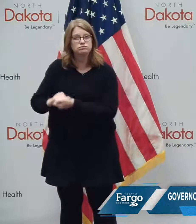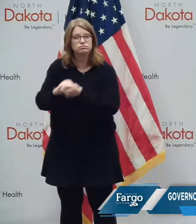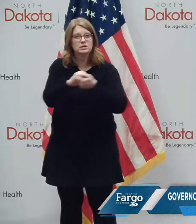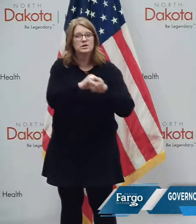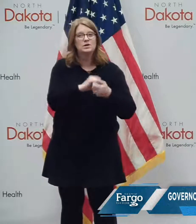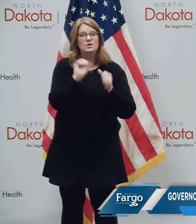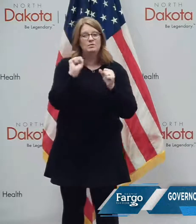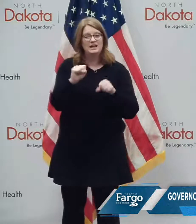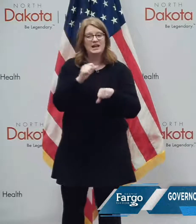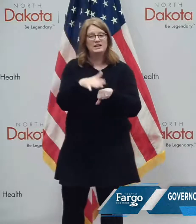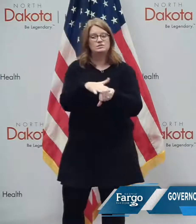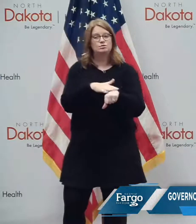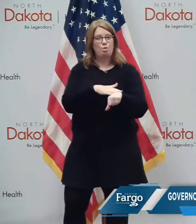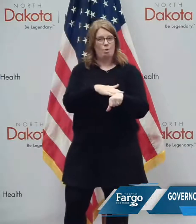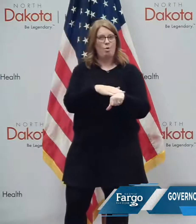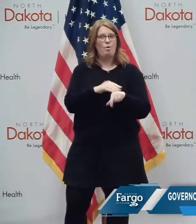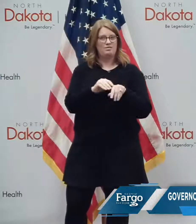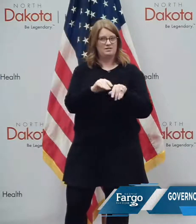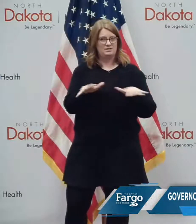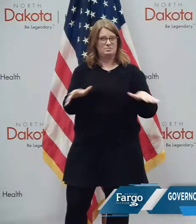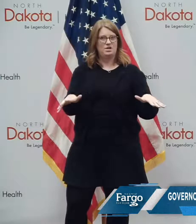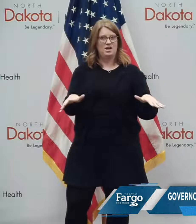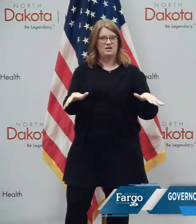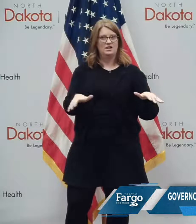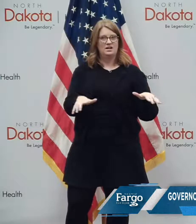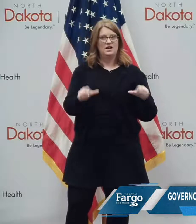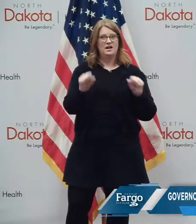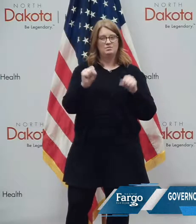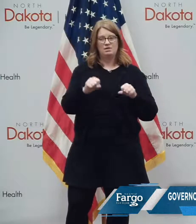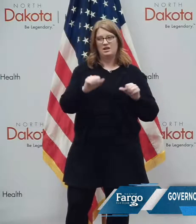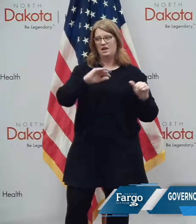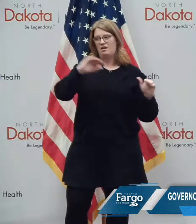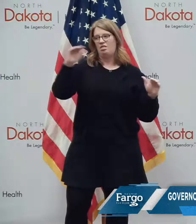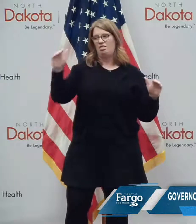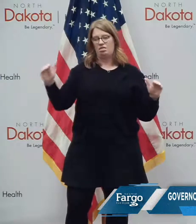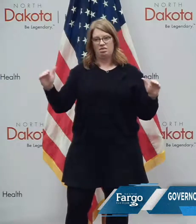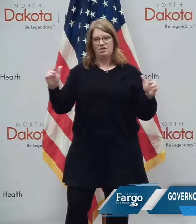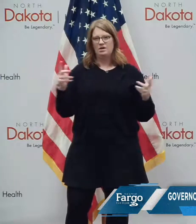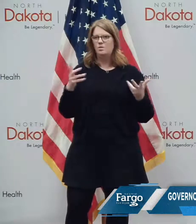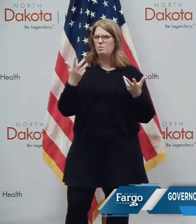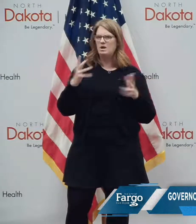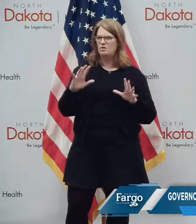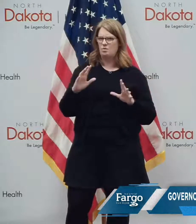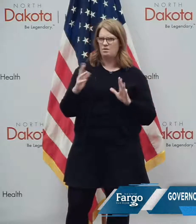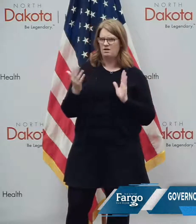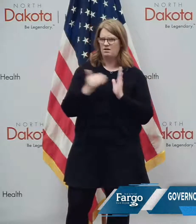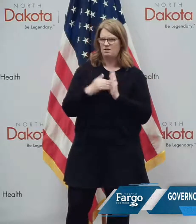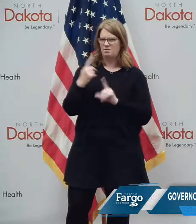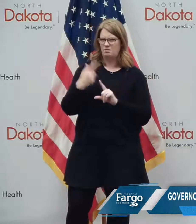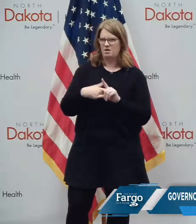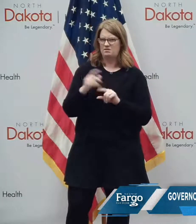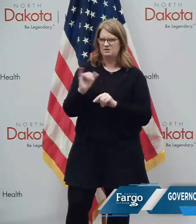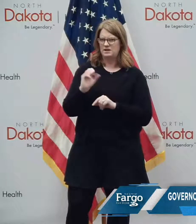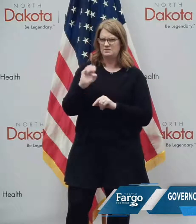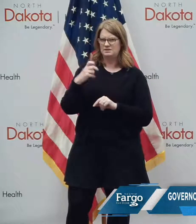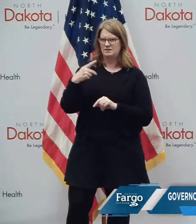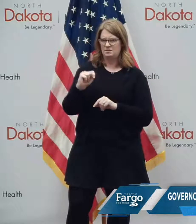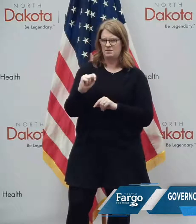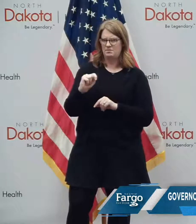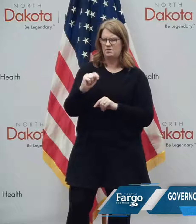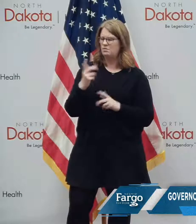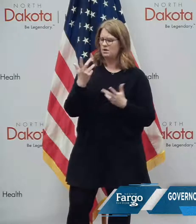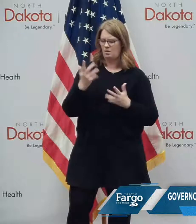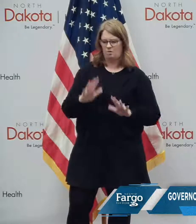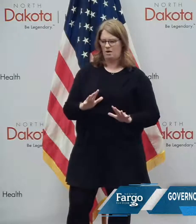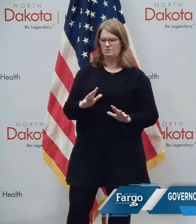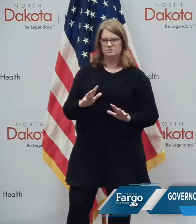curves down again in those numbers, so that we don't see any months like that ahead of us, and we can start heading back, if you